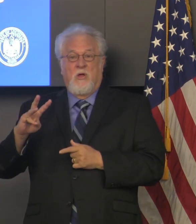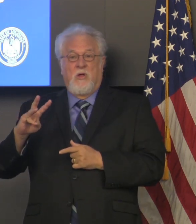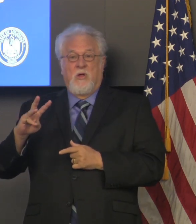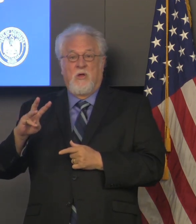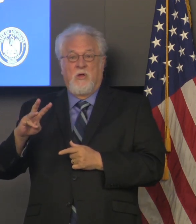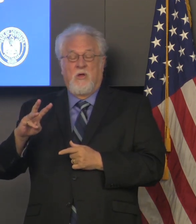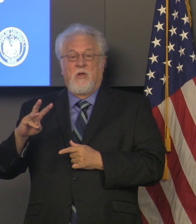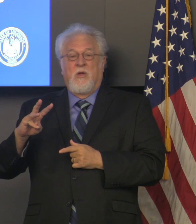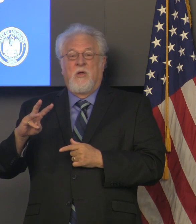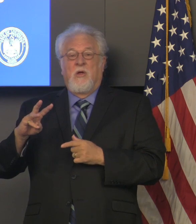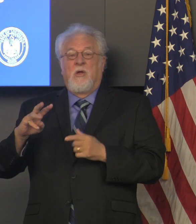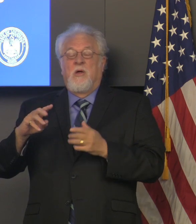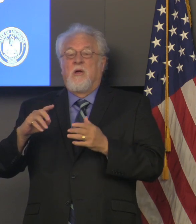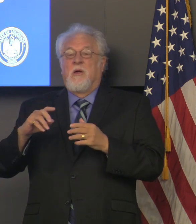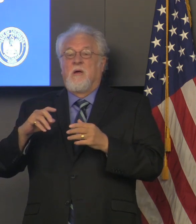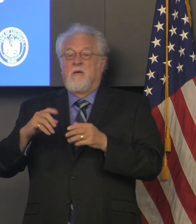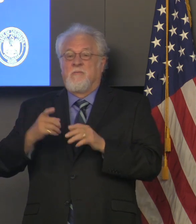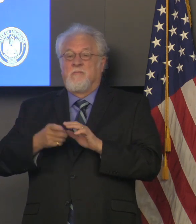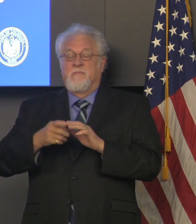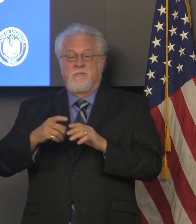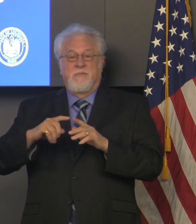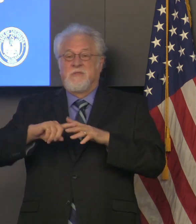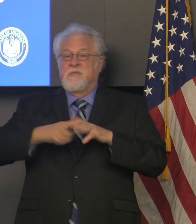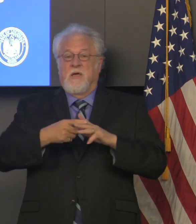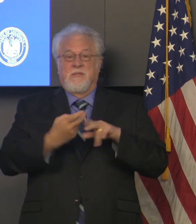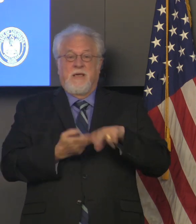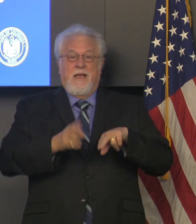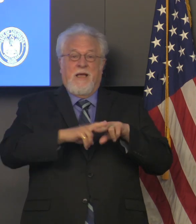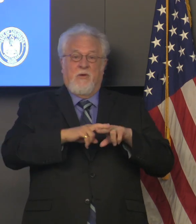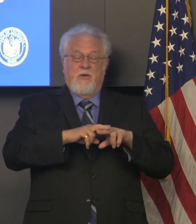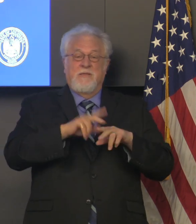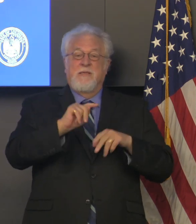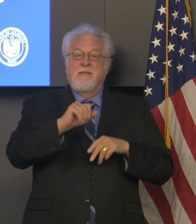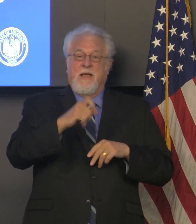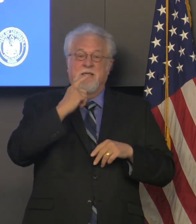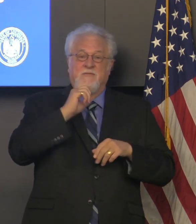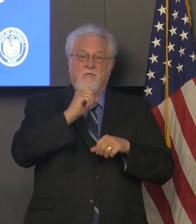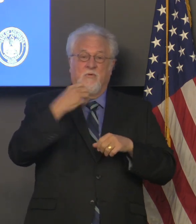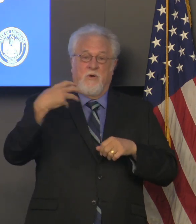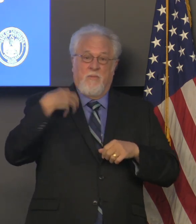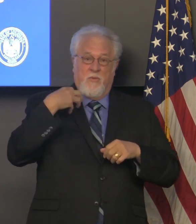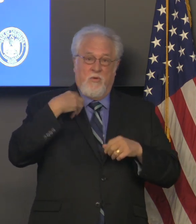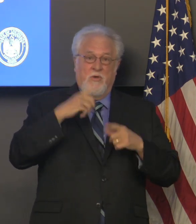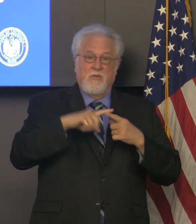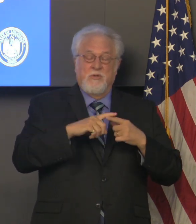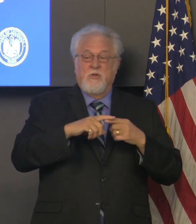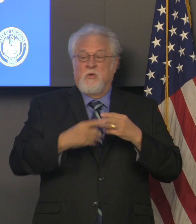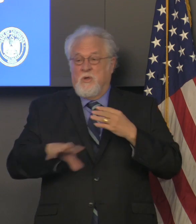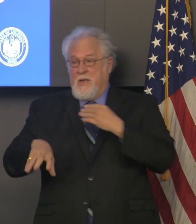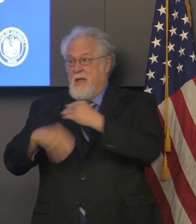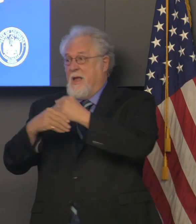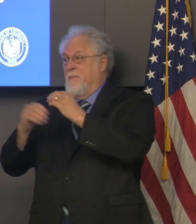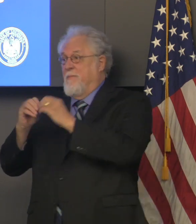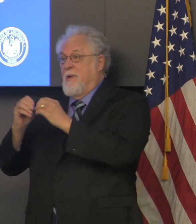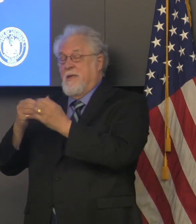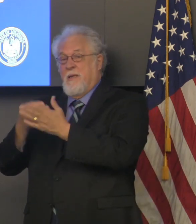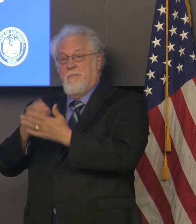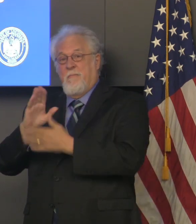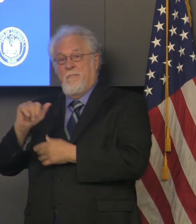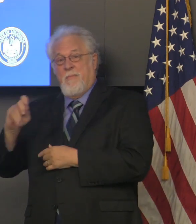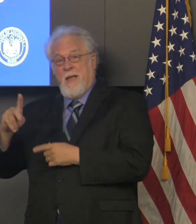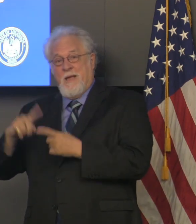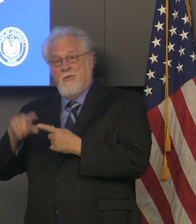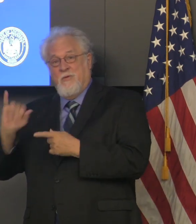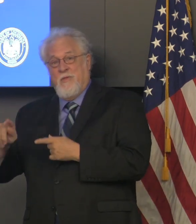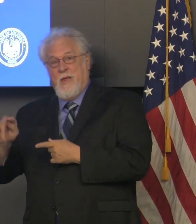an increase in taxes on employers in order to replenish the trust fund and try to ensure the solvency.